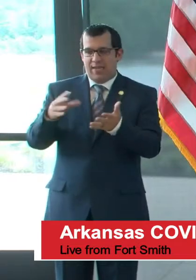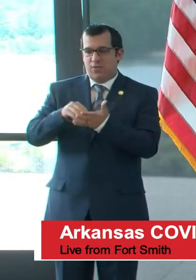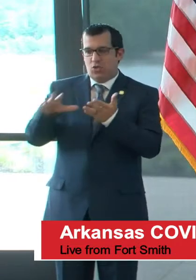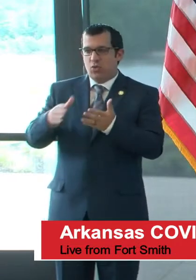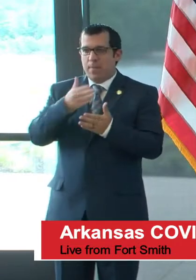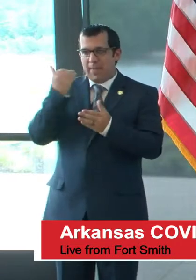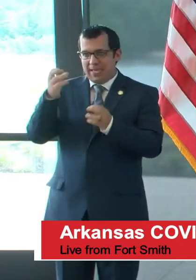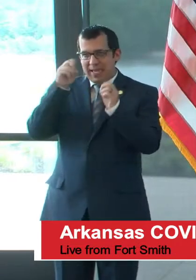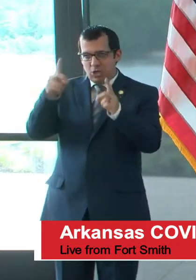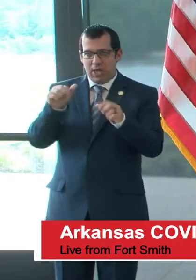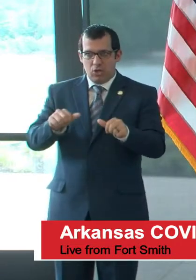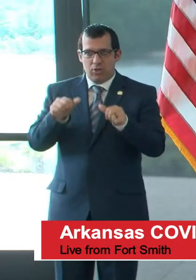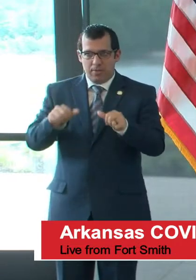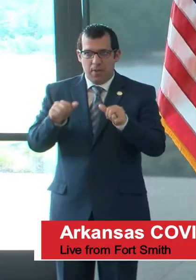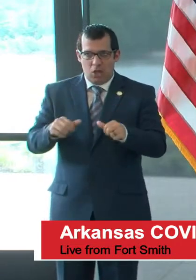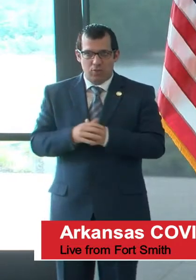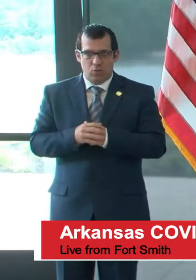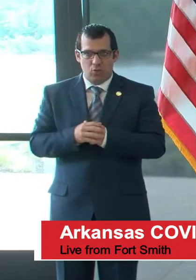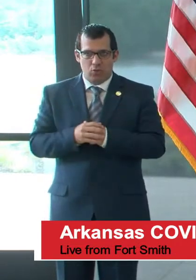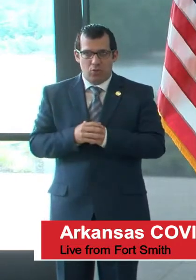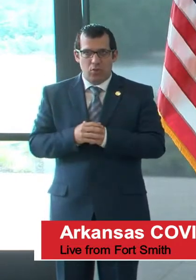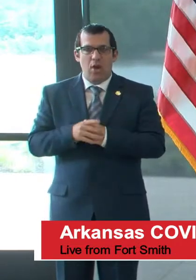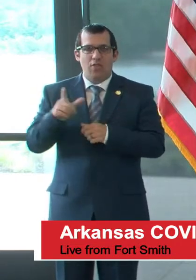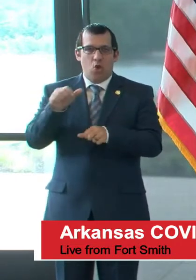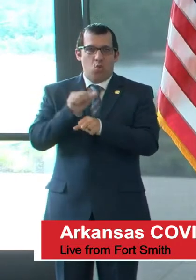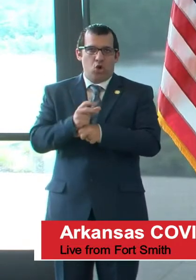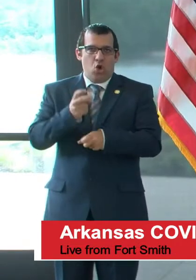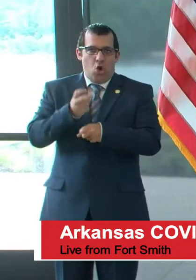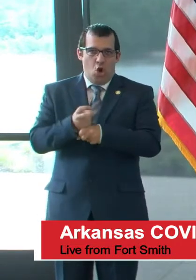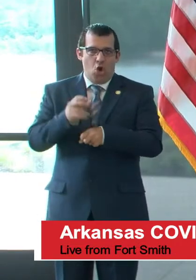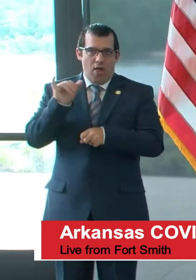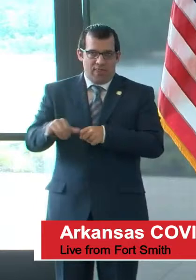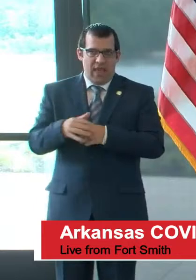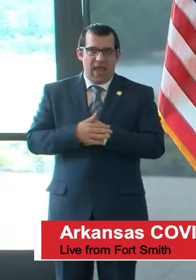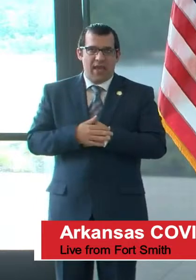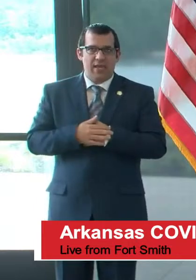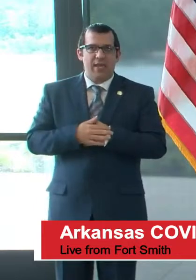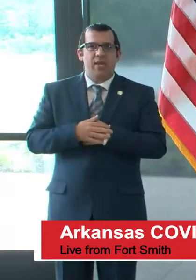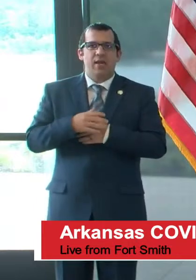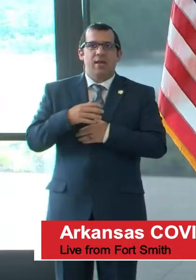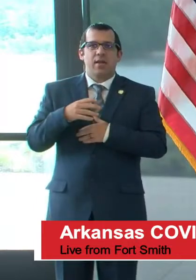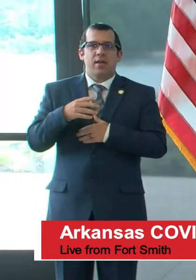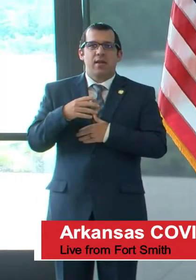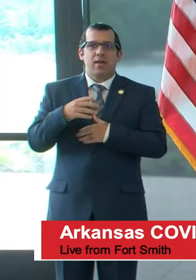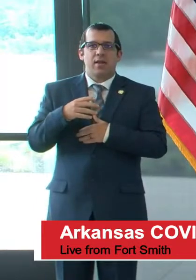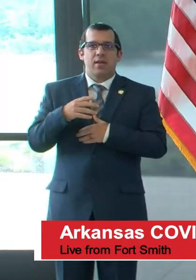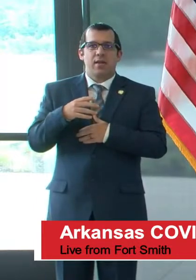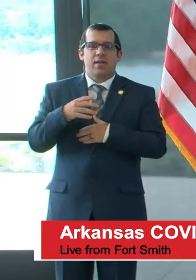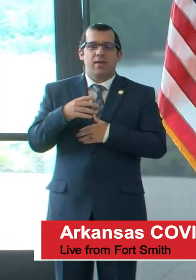the best education possible. So they're working very hard on that. In terms of